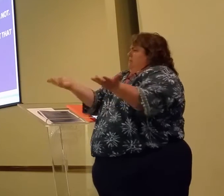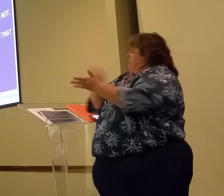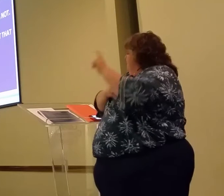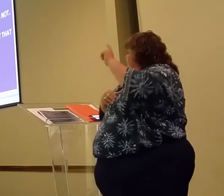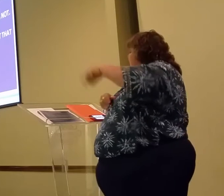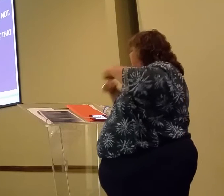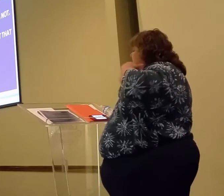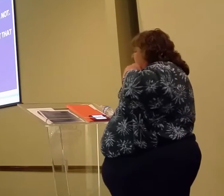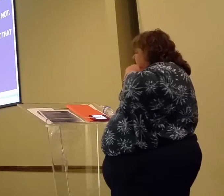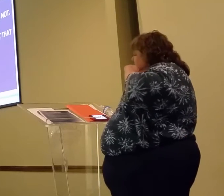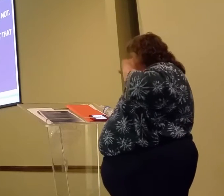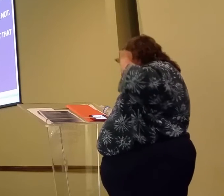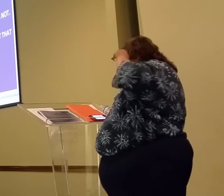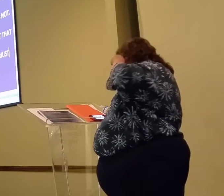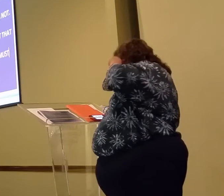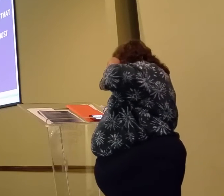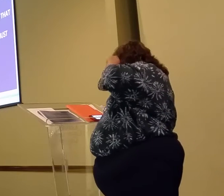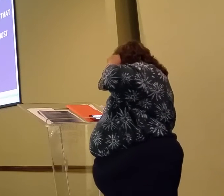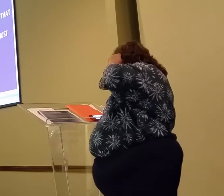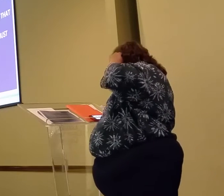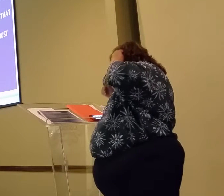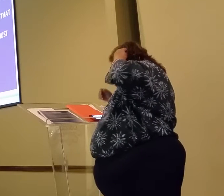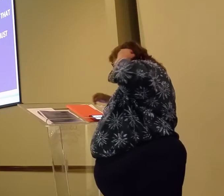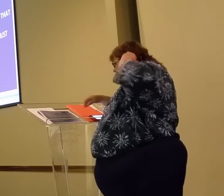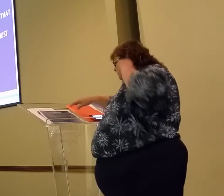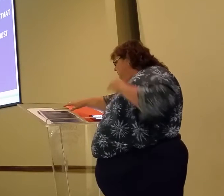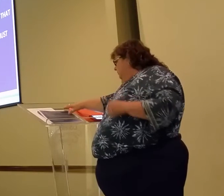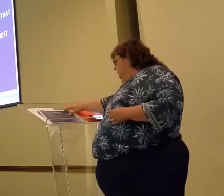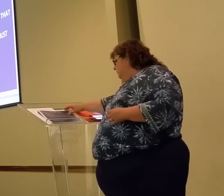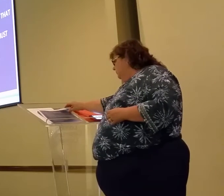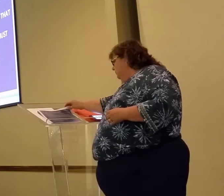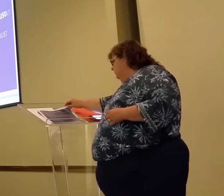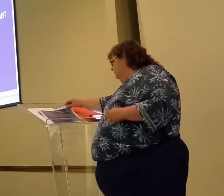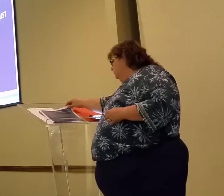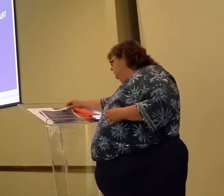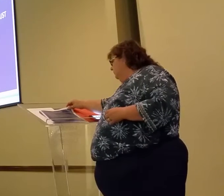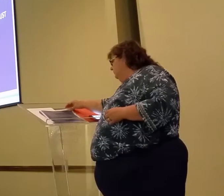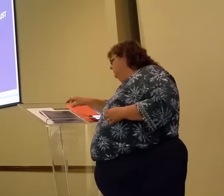interpreter must be able to trust you as well. It's actually a two-way street.